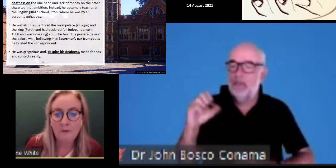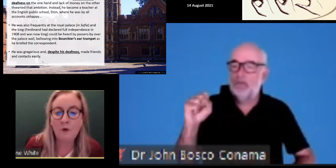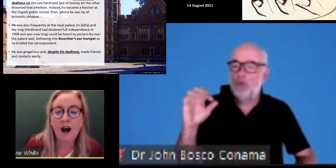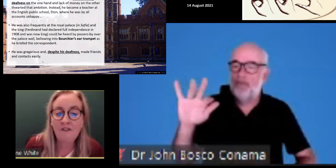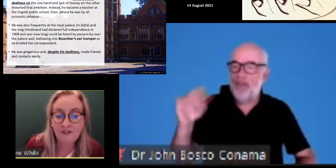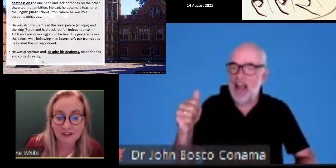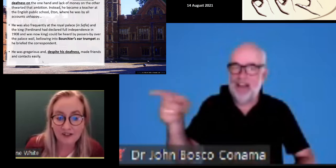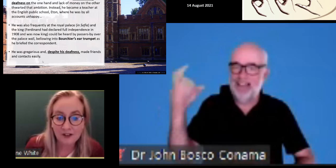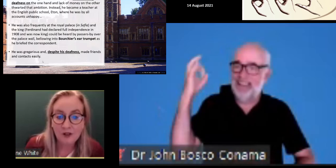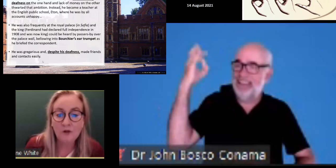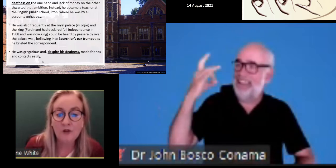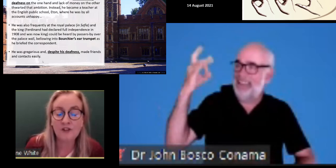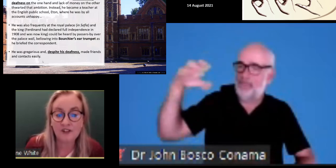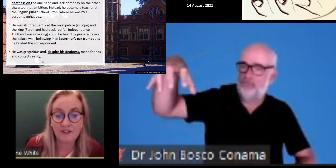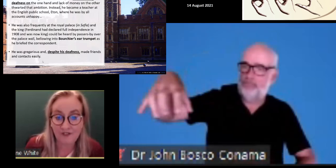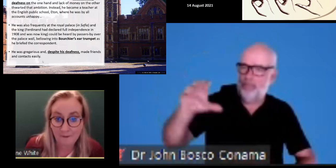But often would go to Sofia,